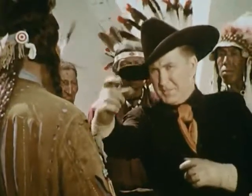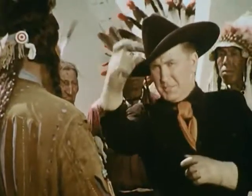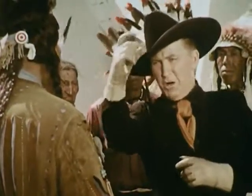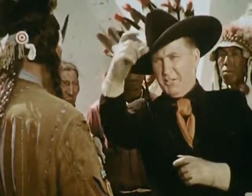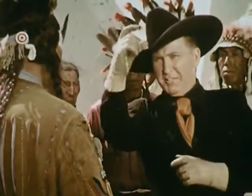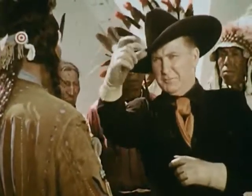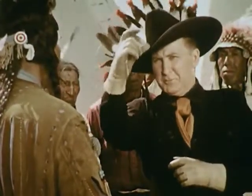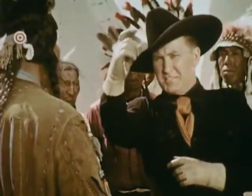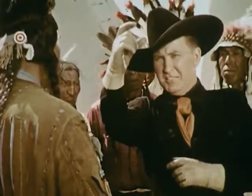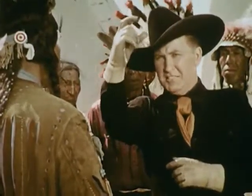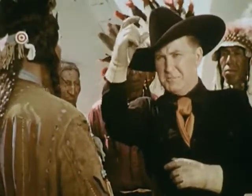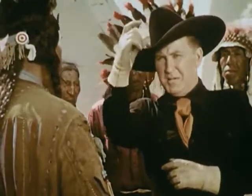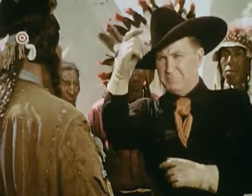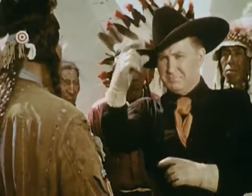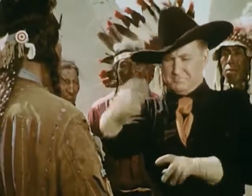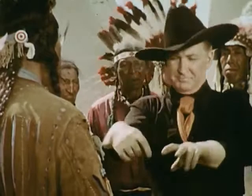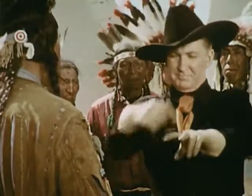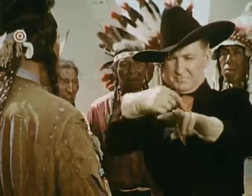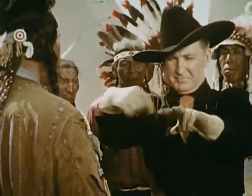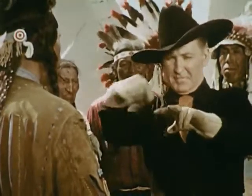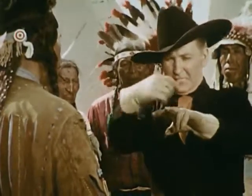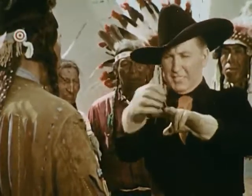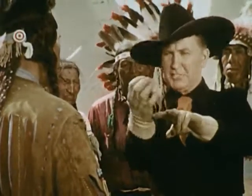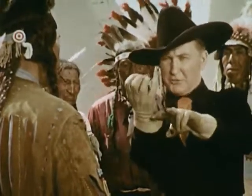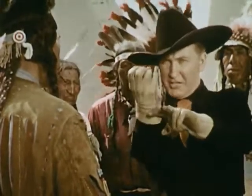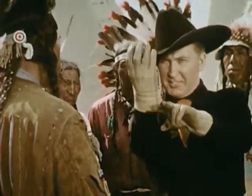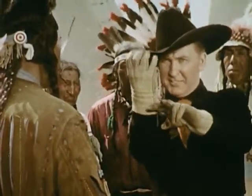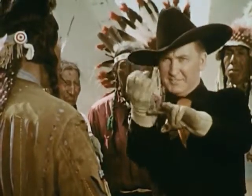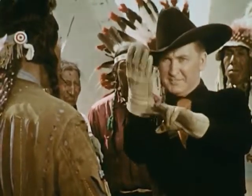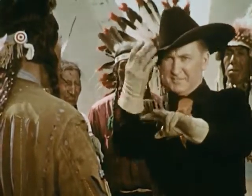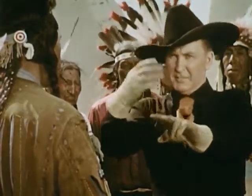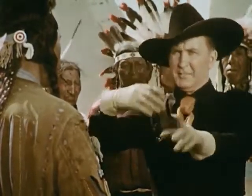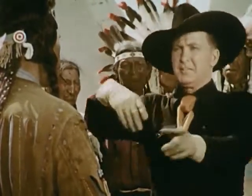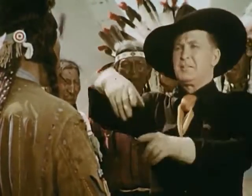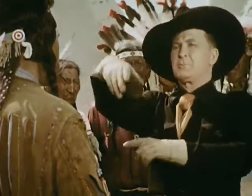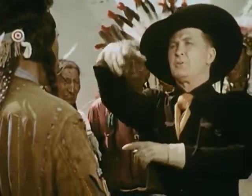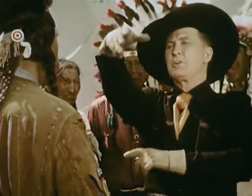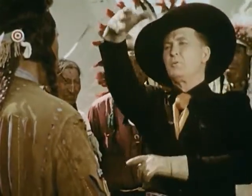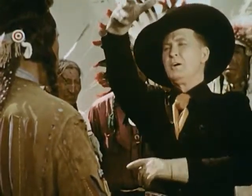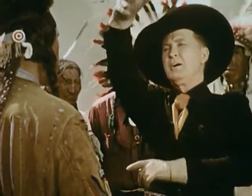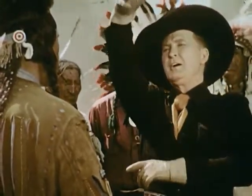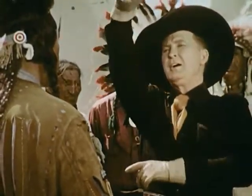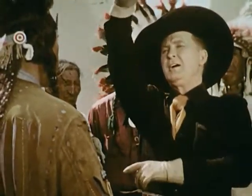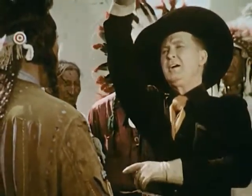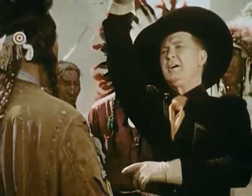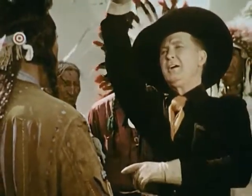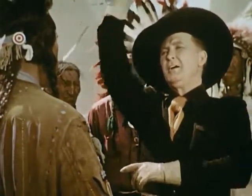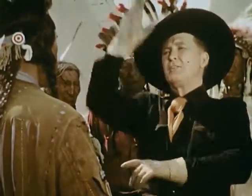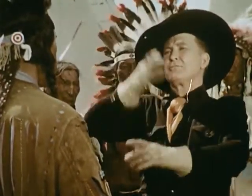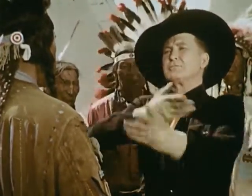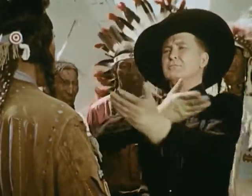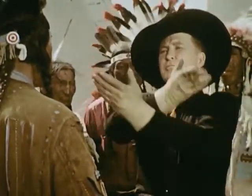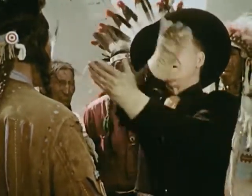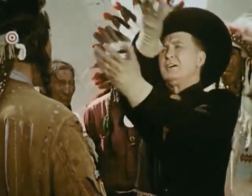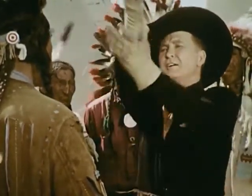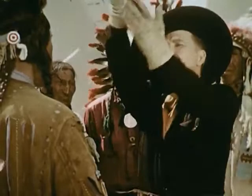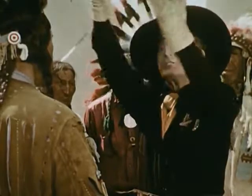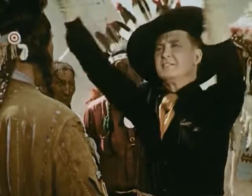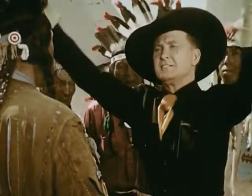In the morning, when the sun comes up, I'll get on the train. I'm going away off to a far country.